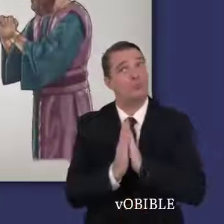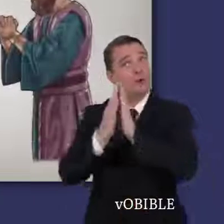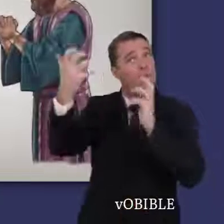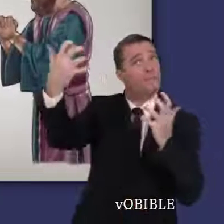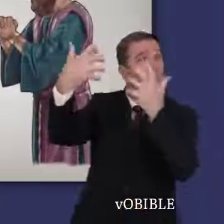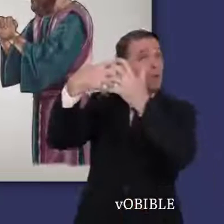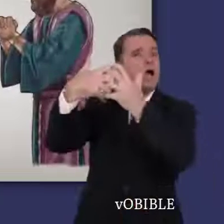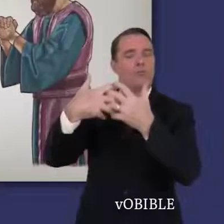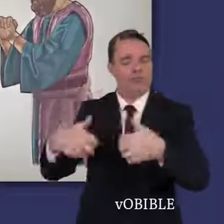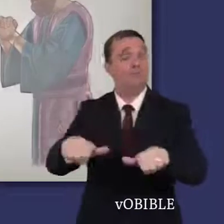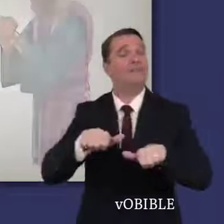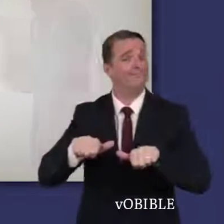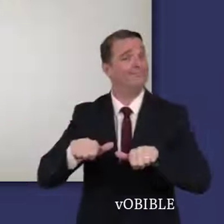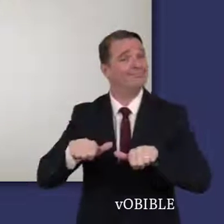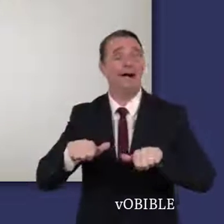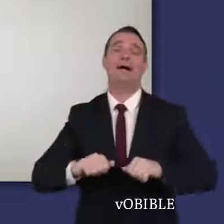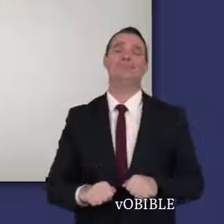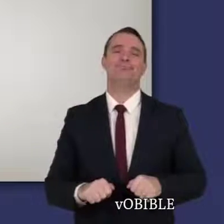by pure worship.